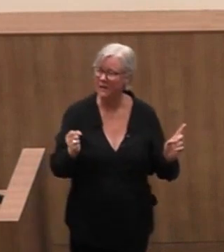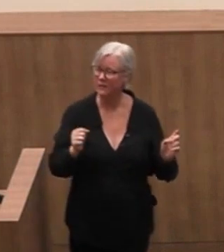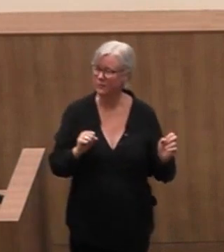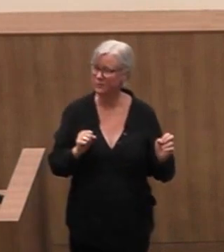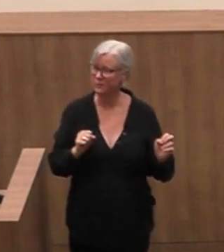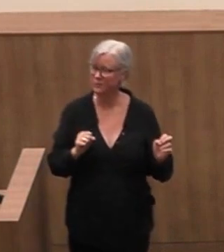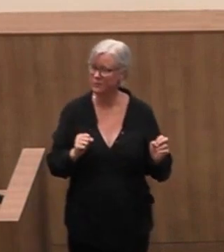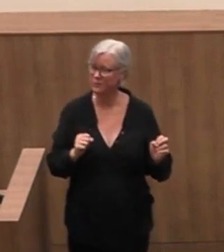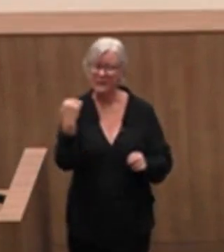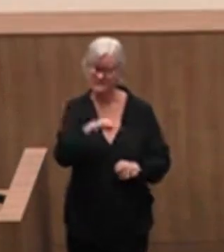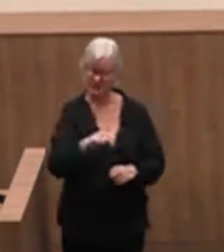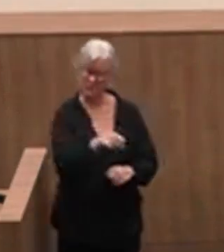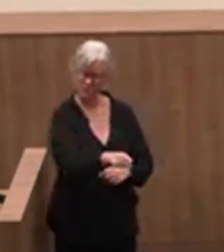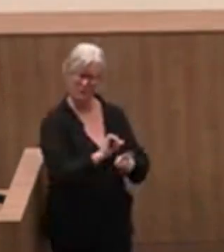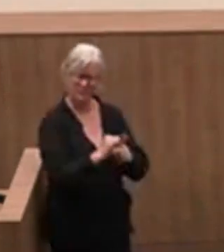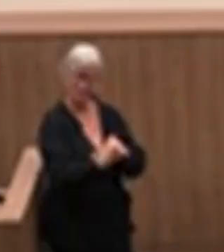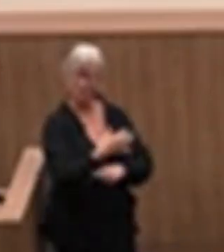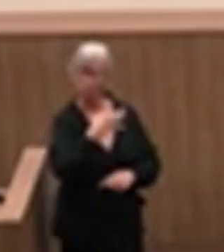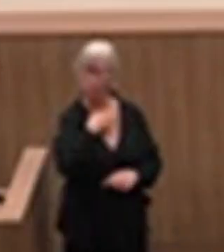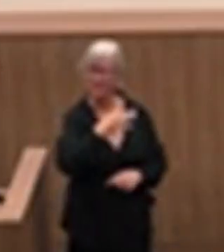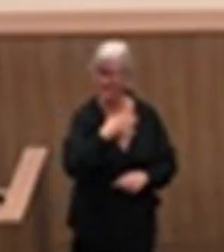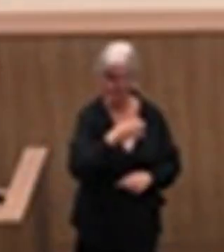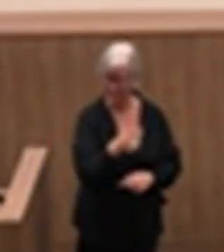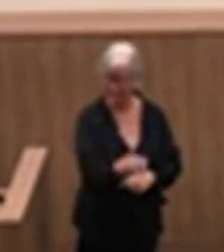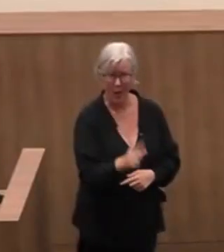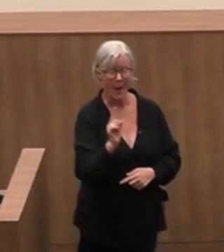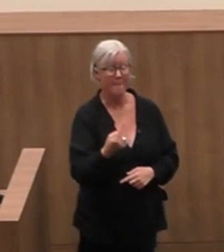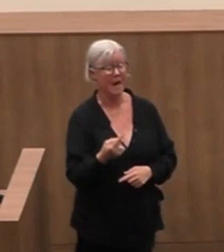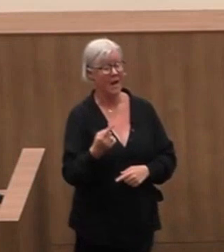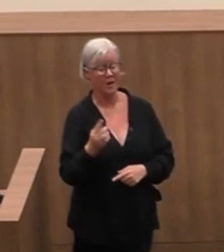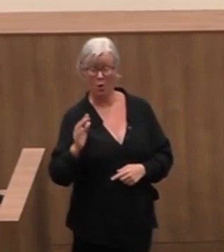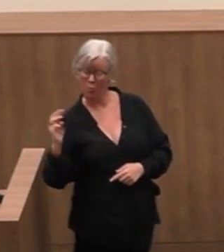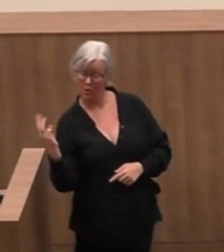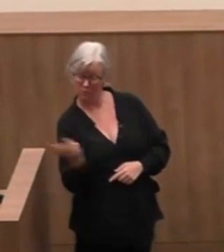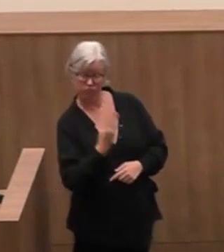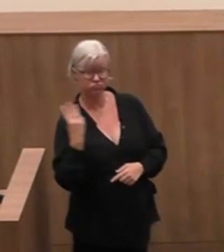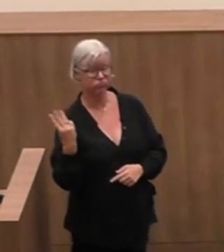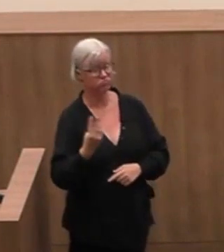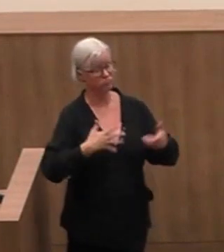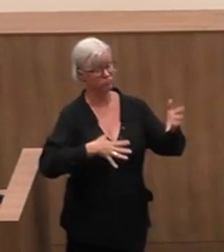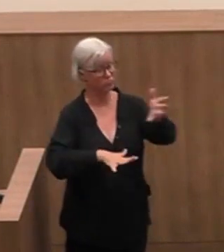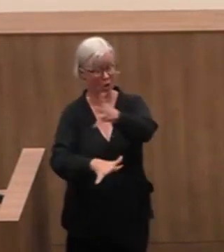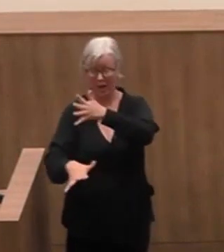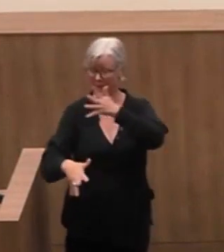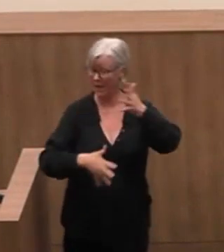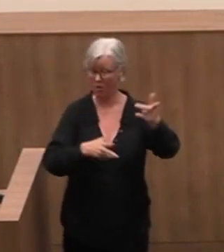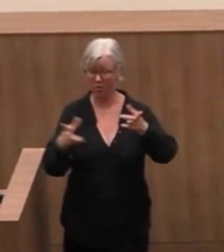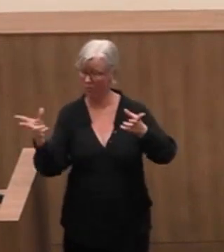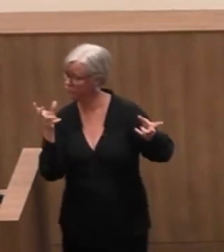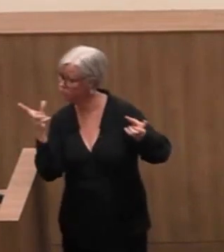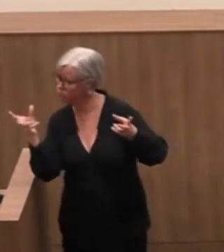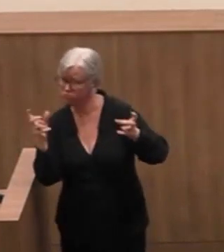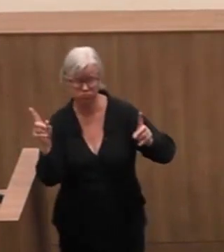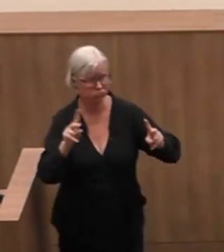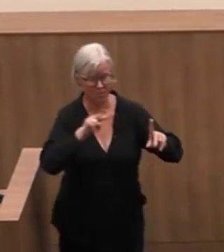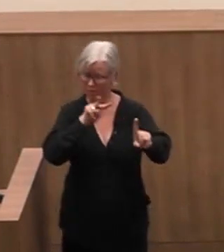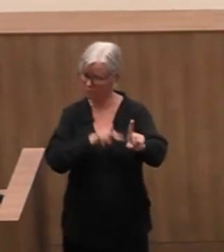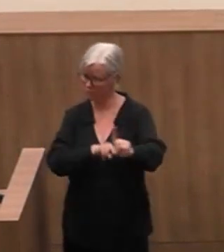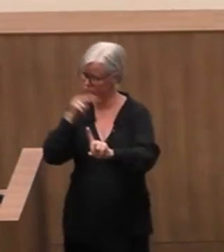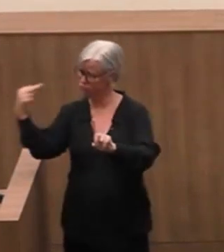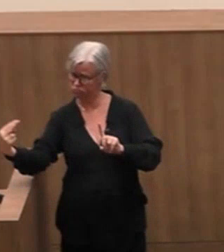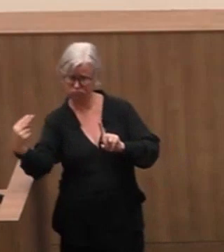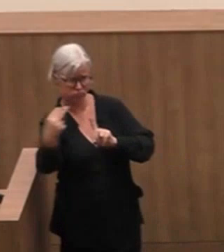was still risky, the situation, but I think being able to have that dialogue and actually being able to hear what the